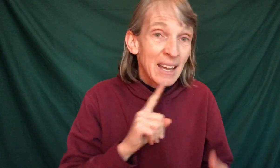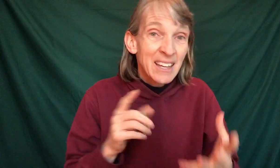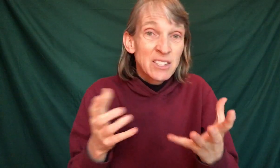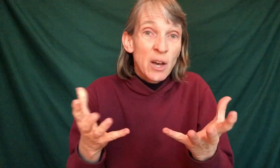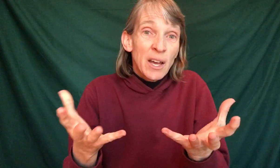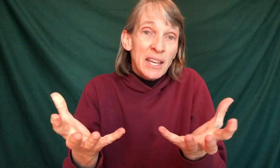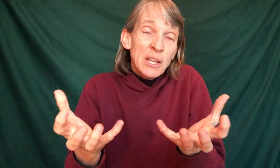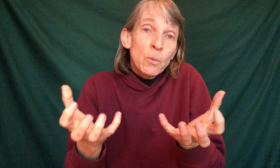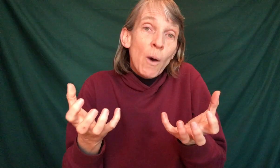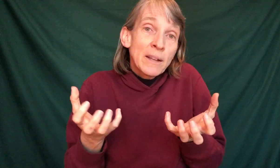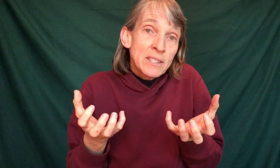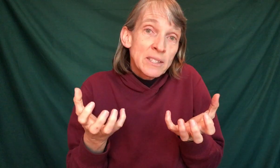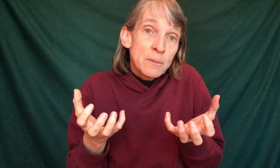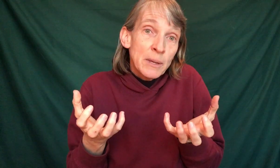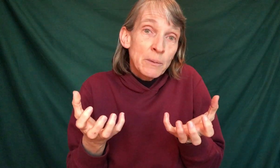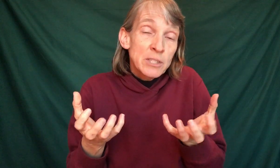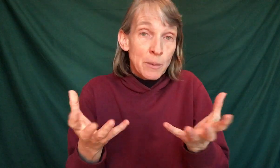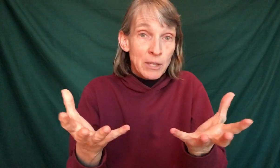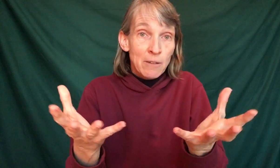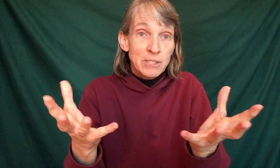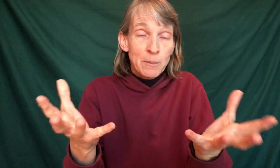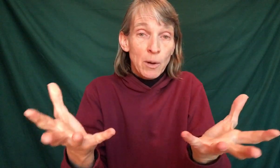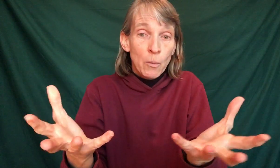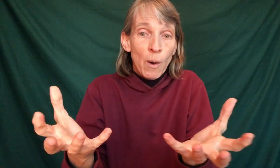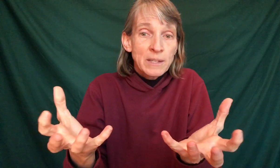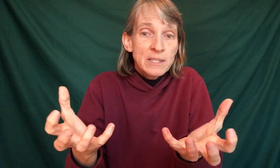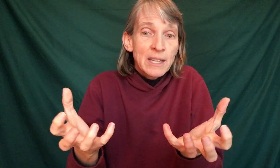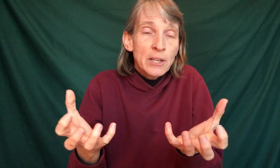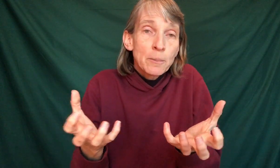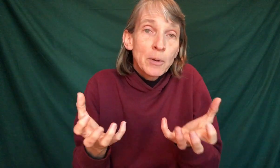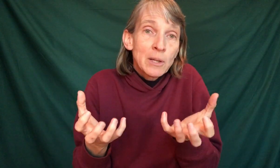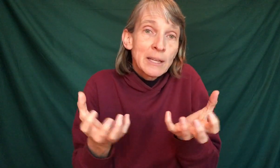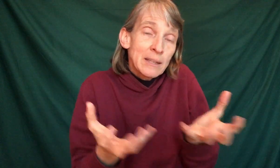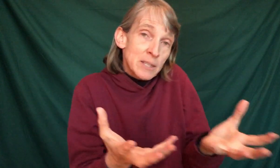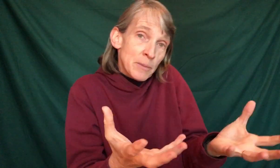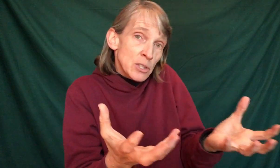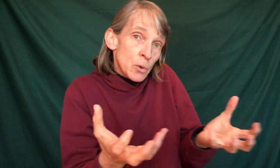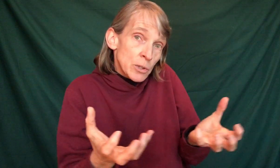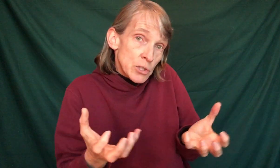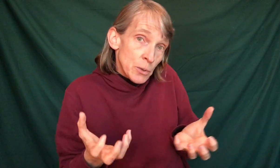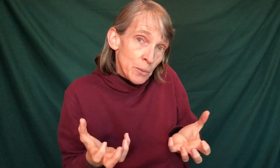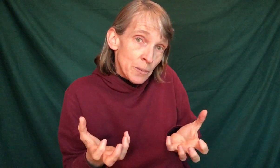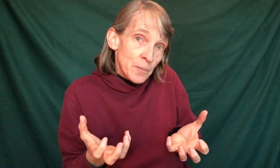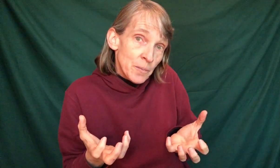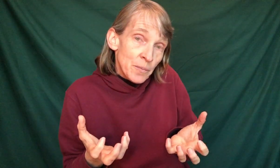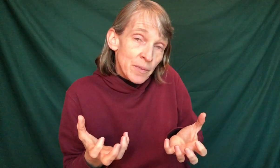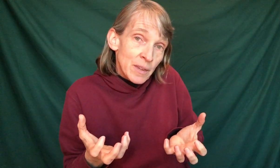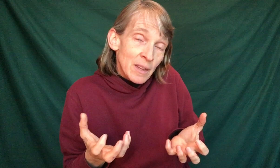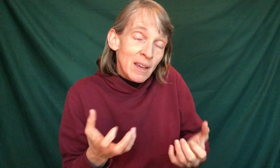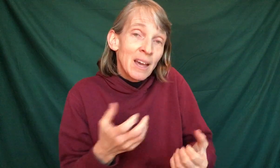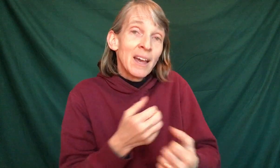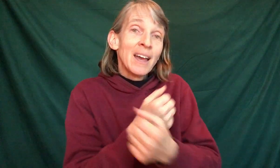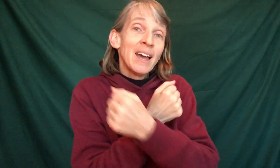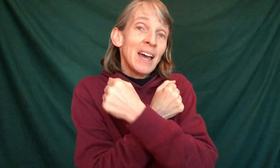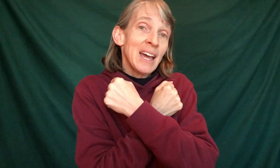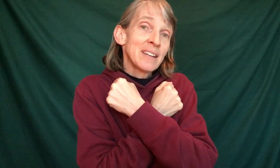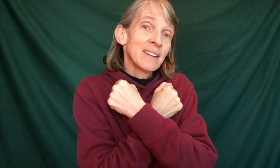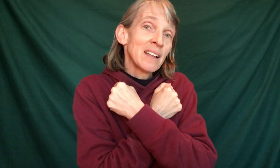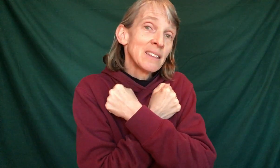And he wanted to be where someone loved him. Want is like you're pulling something towards you. And